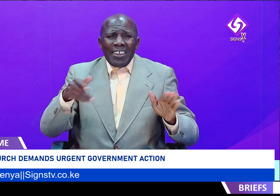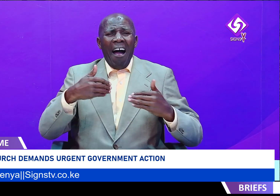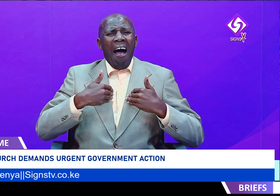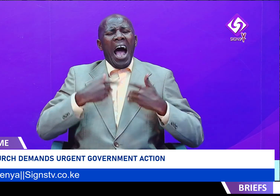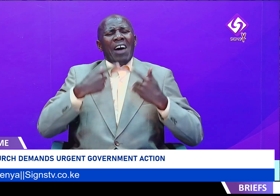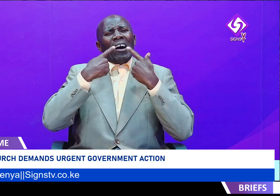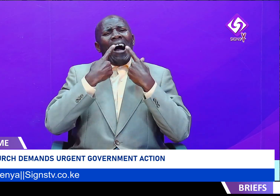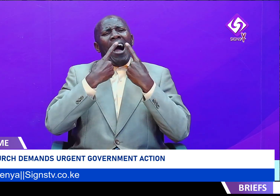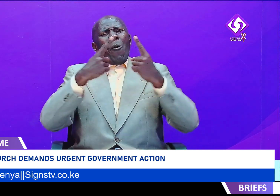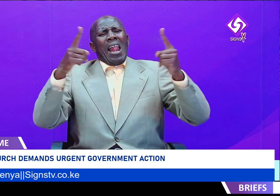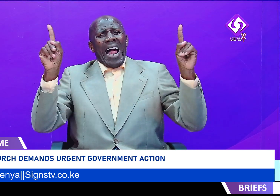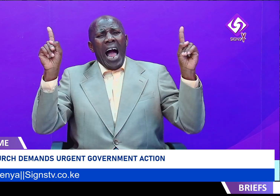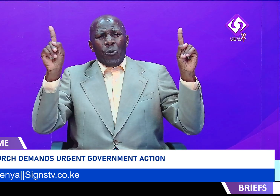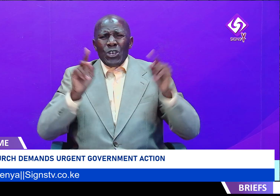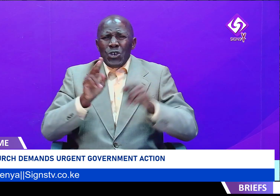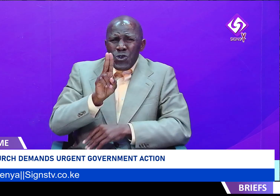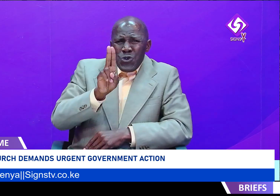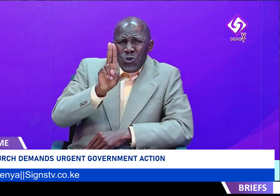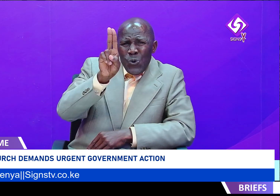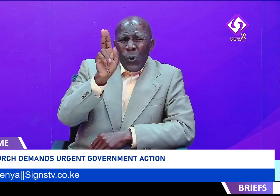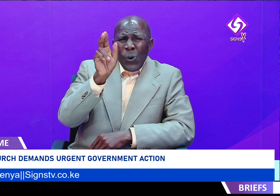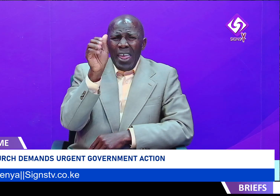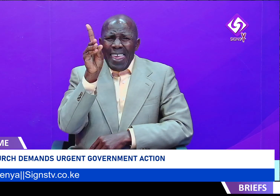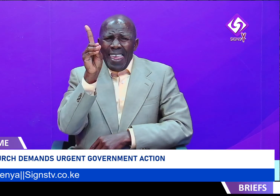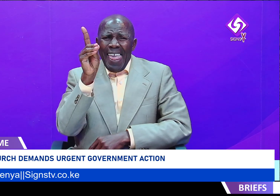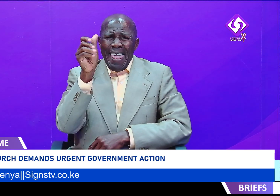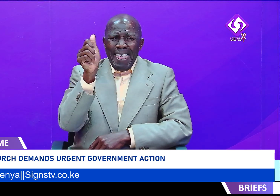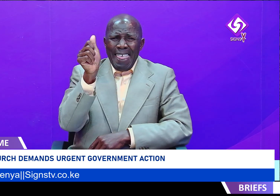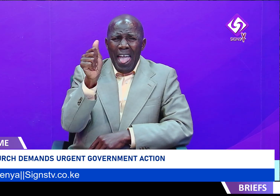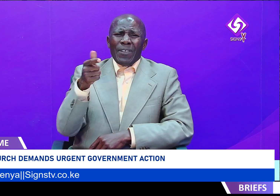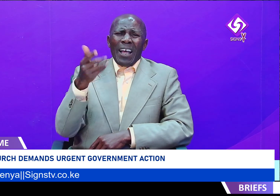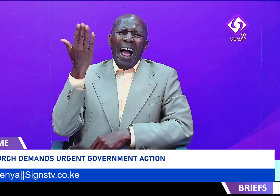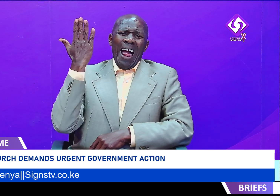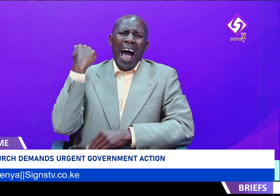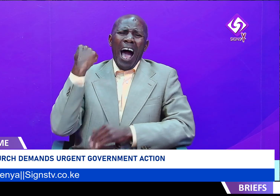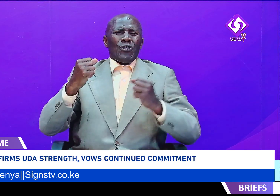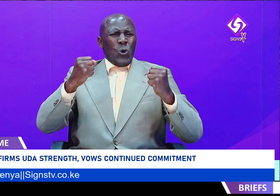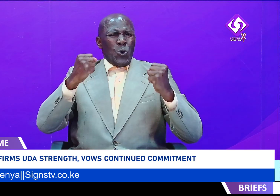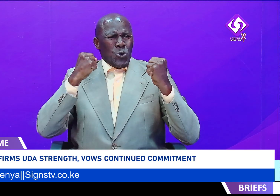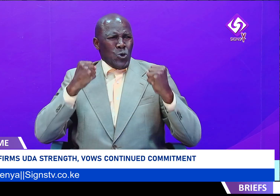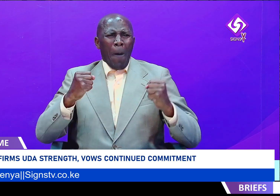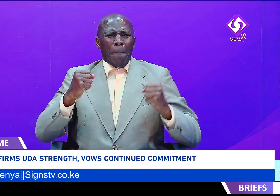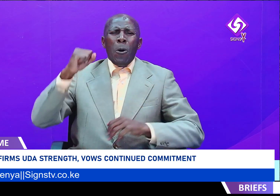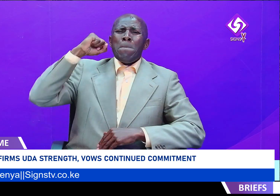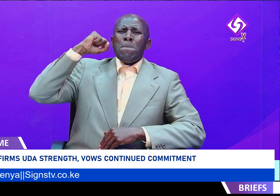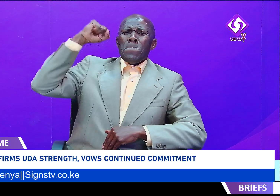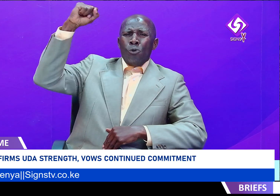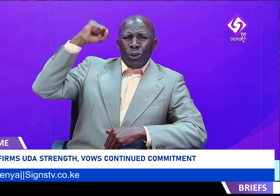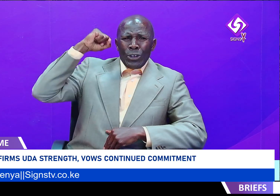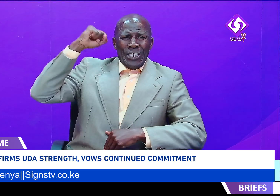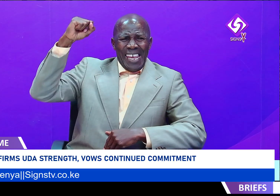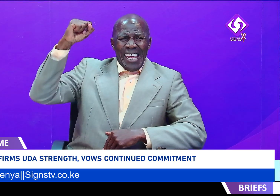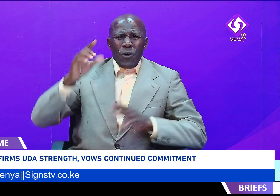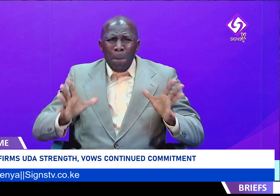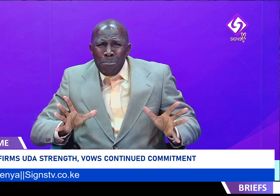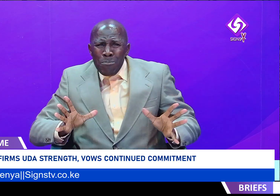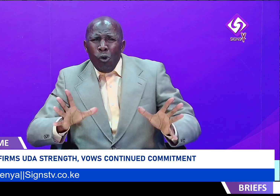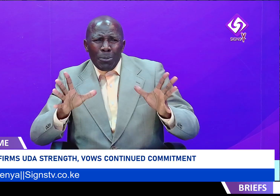And the Deputy President, Kithure Kindiki, has asserted that the United Democratic